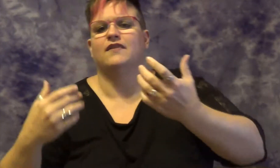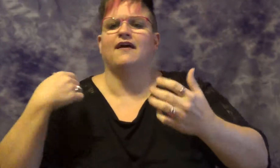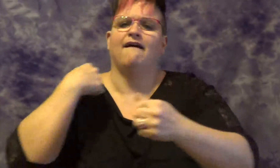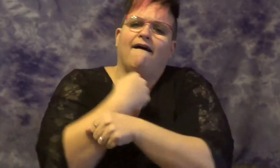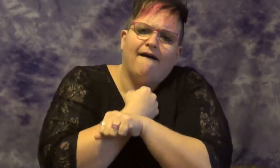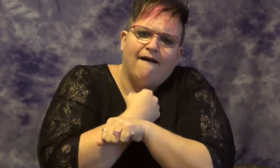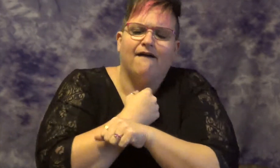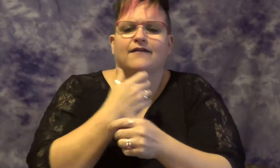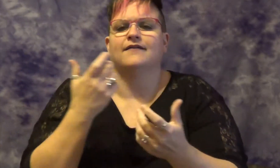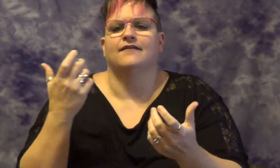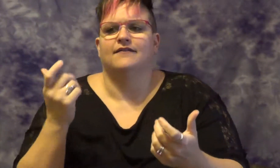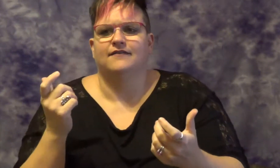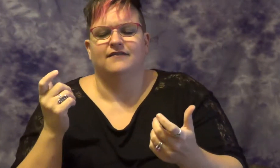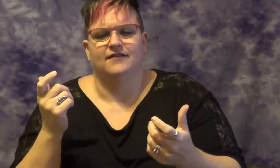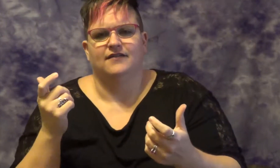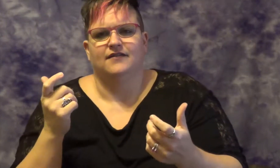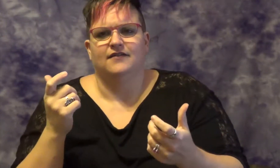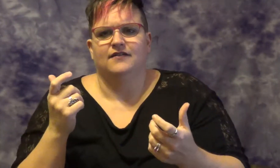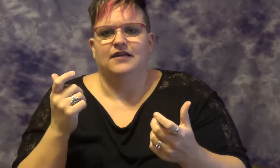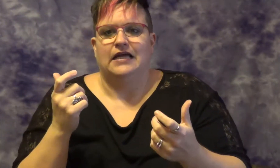each other very tightly.